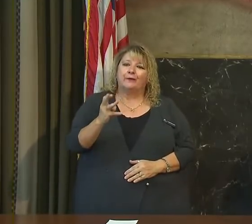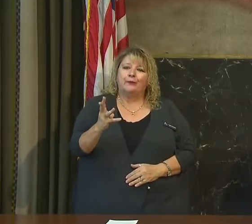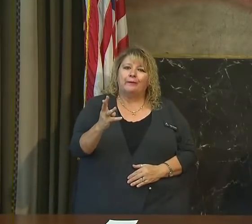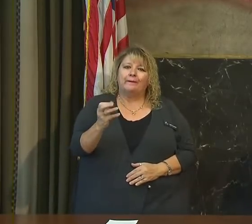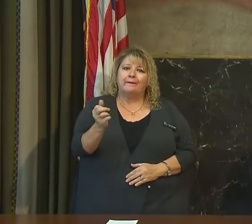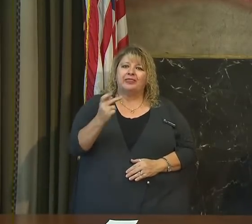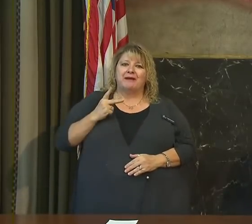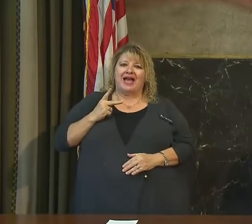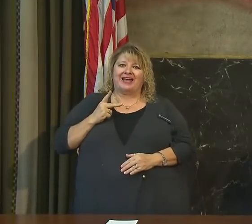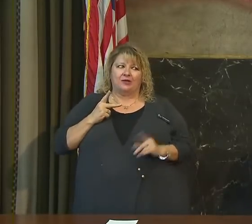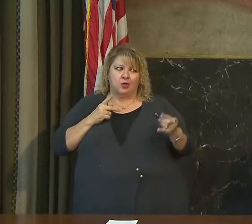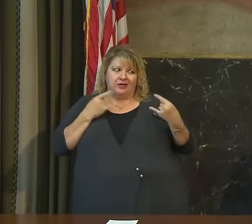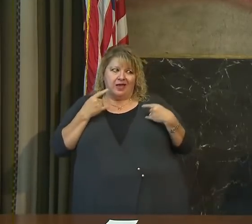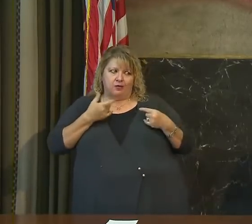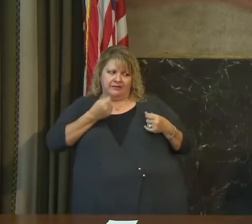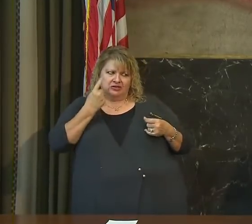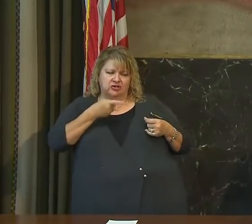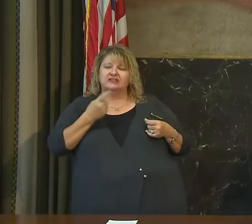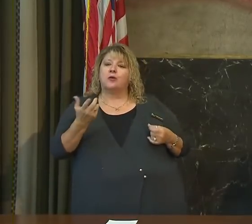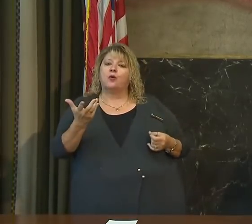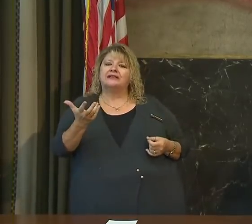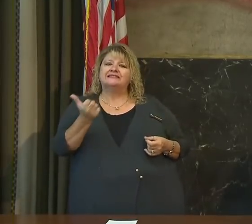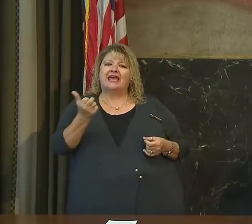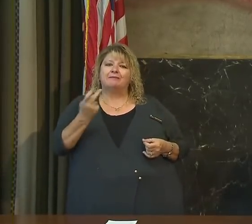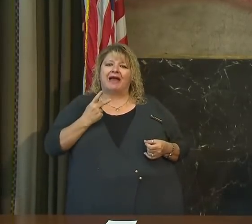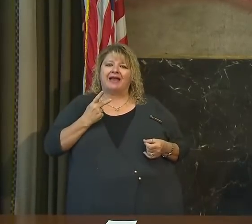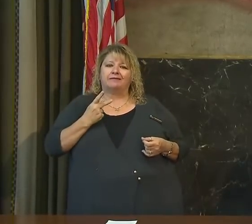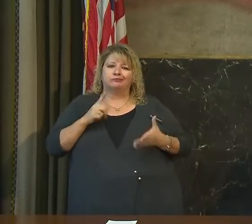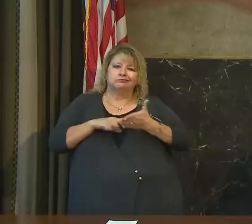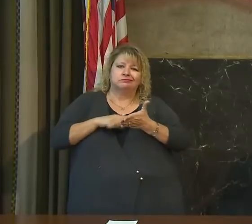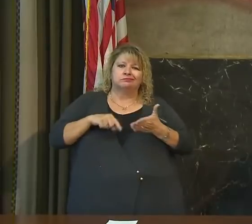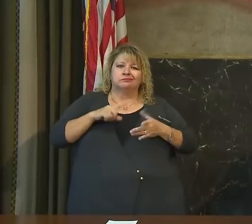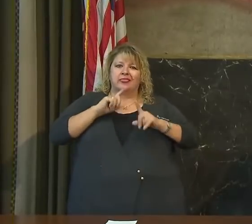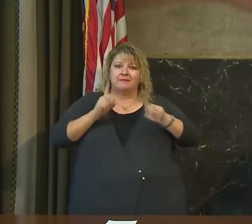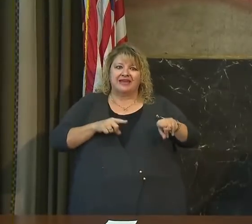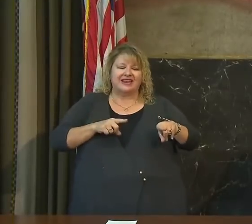Okay, I wanted to make sure I knew what the question was. So currently,